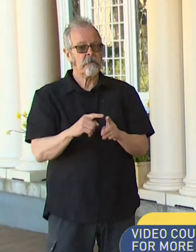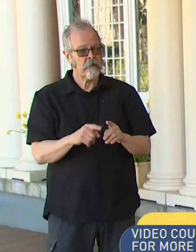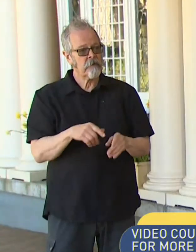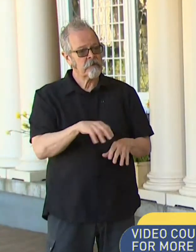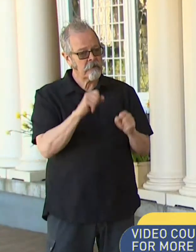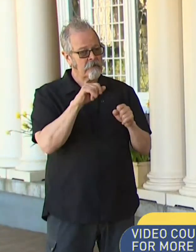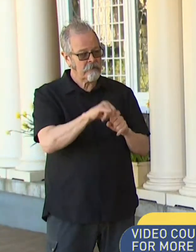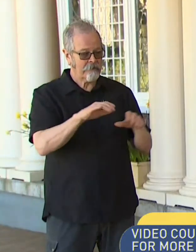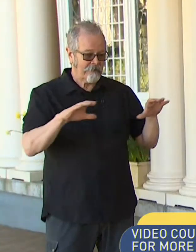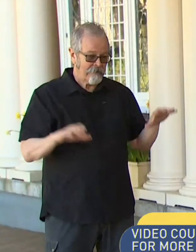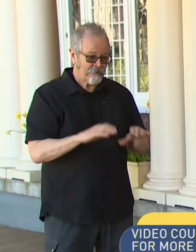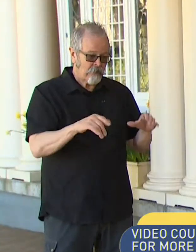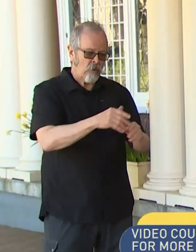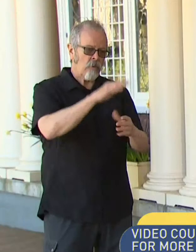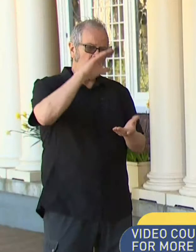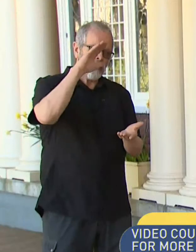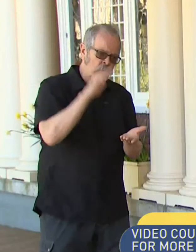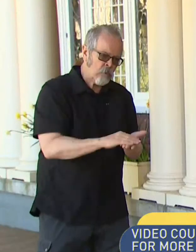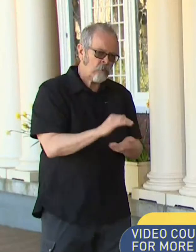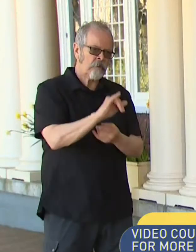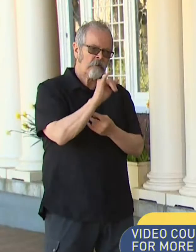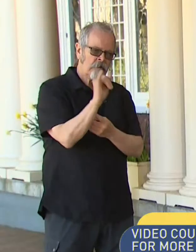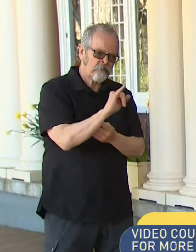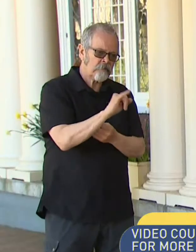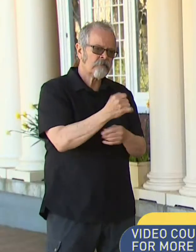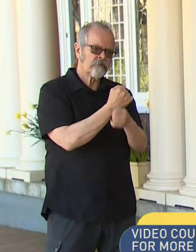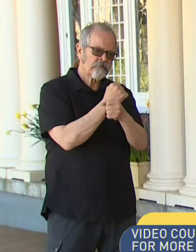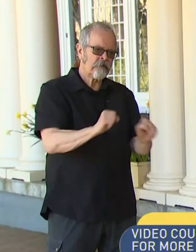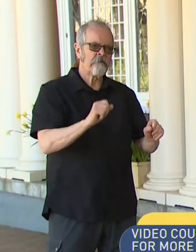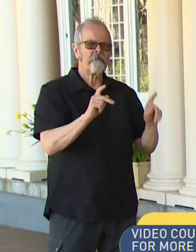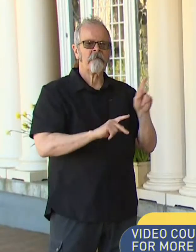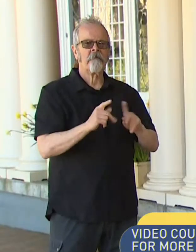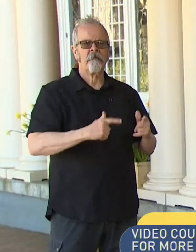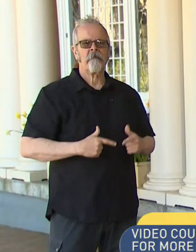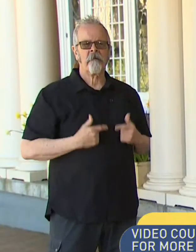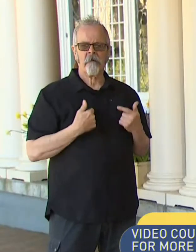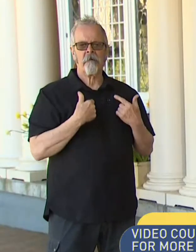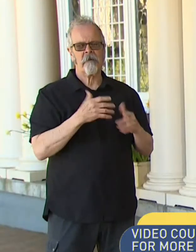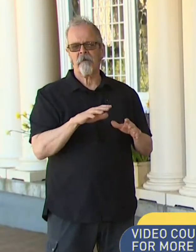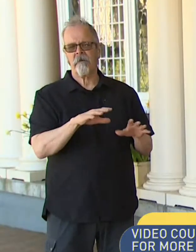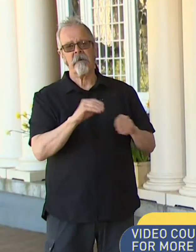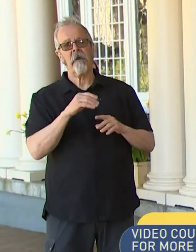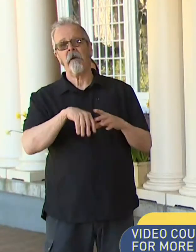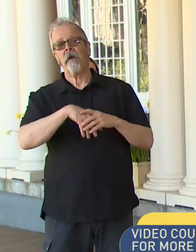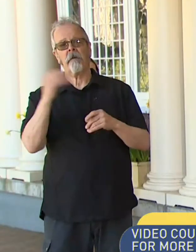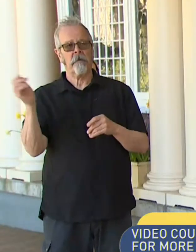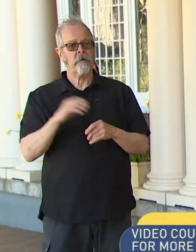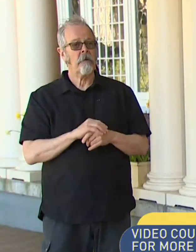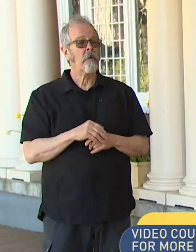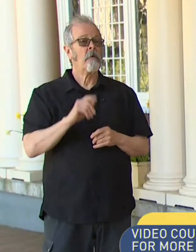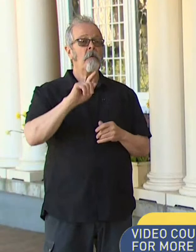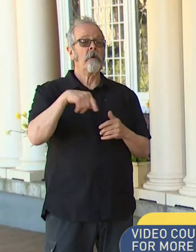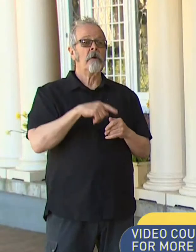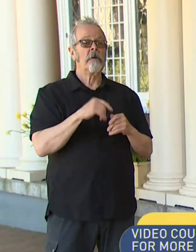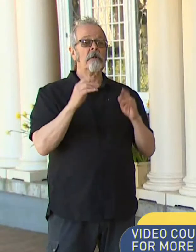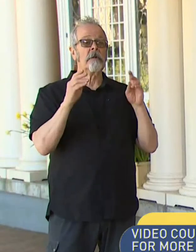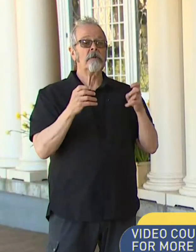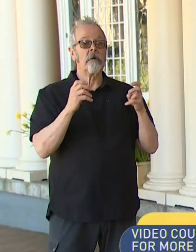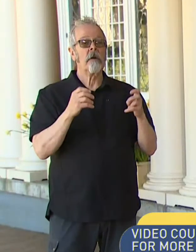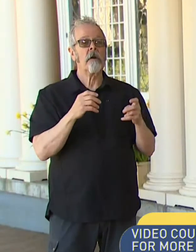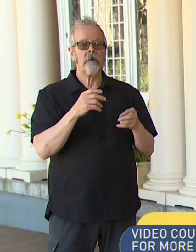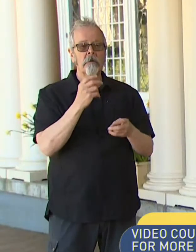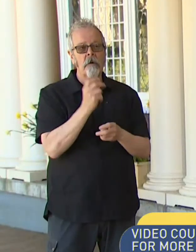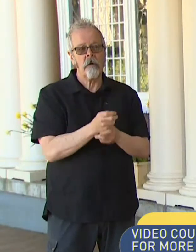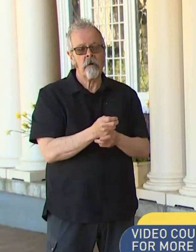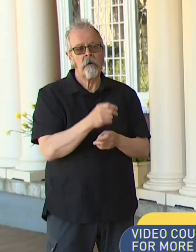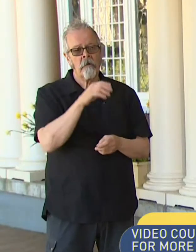infections and we save lives. And that's why we've taken this action. The wedding issue, look, it's hard. These are frustrations. I hope the couple will